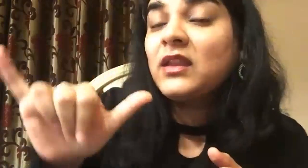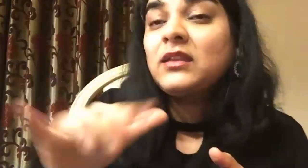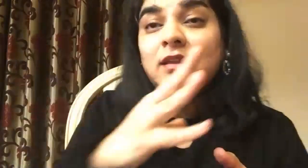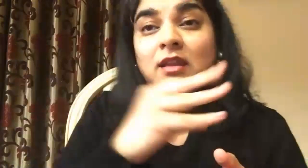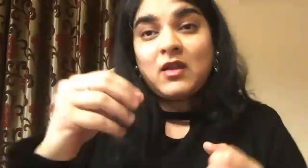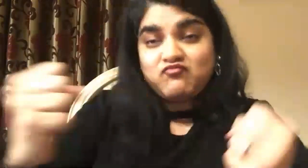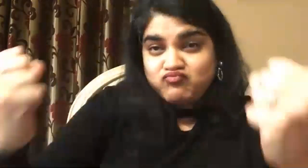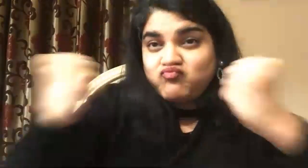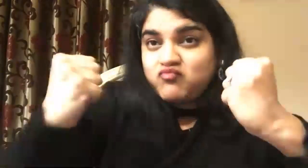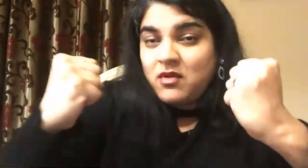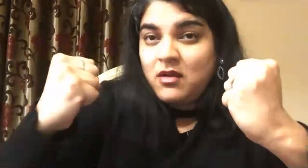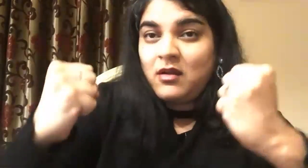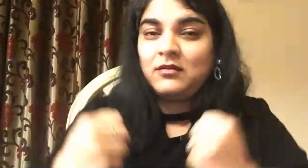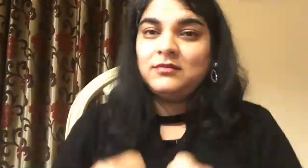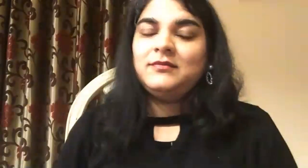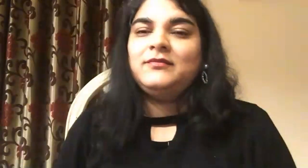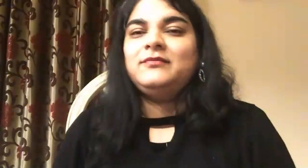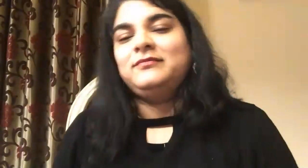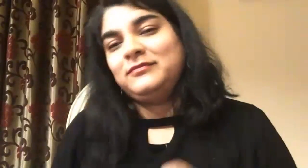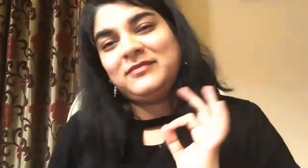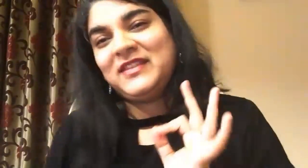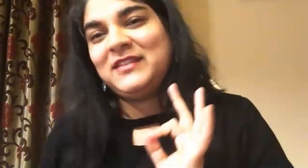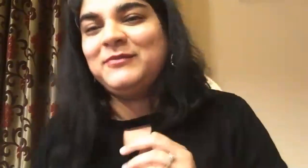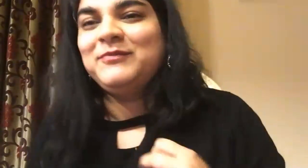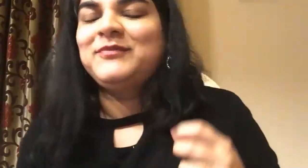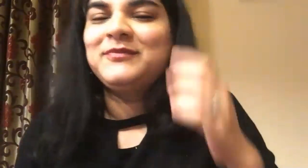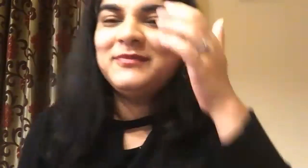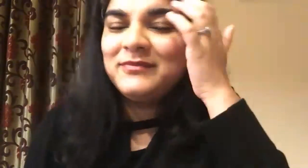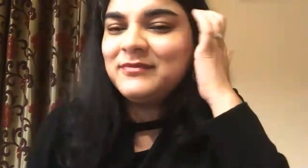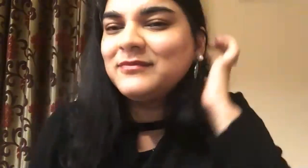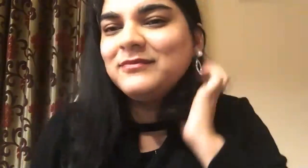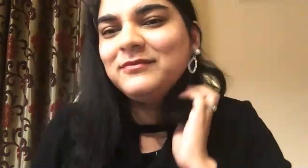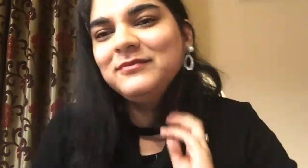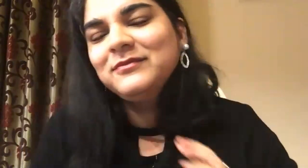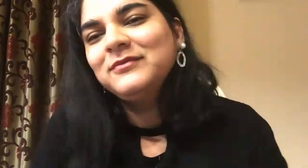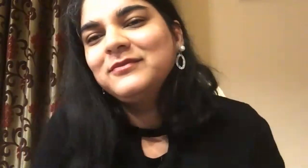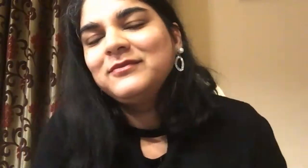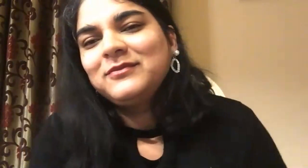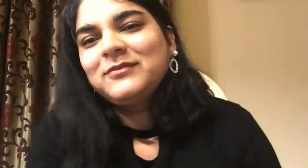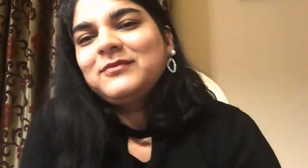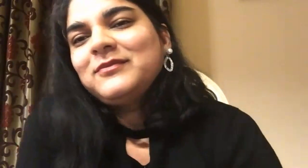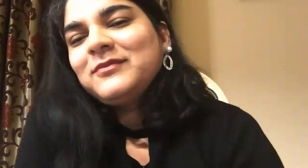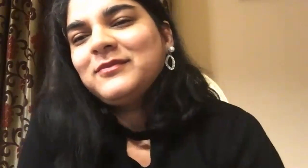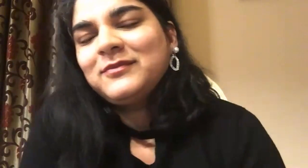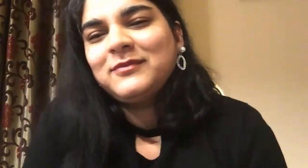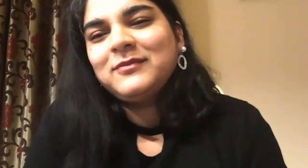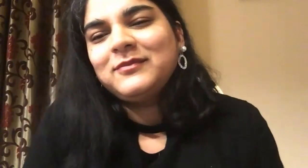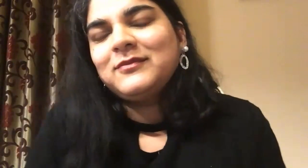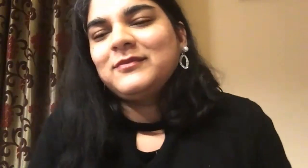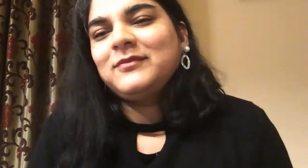Closed caption button. To activate say reactions button. To activate say press the button. Lead. Alt plus